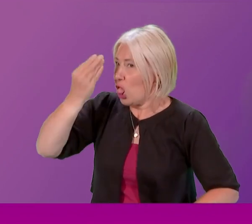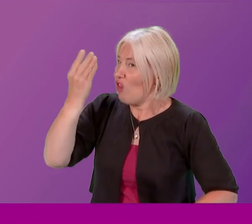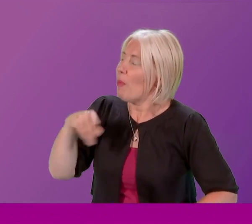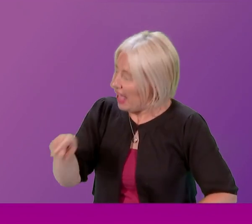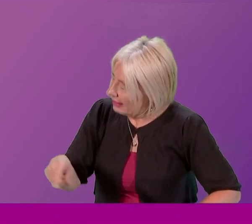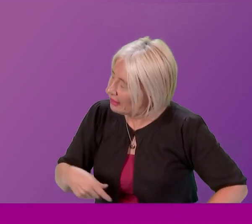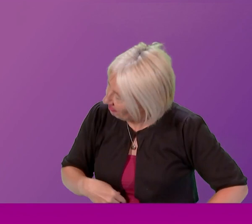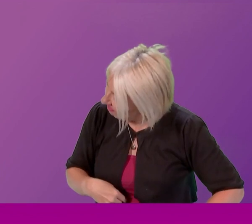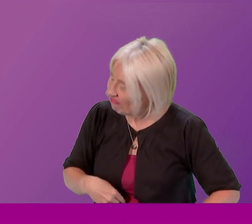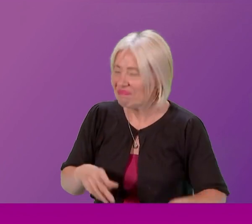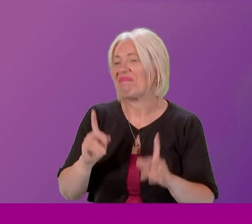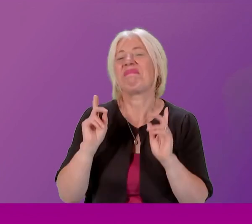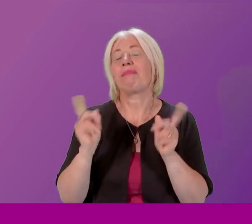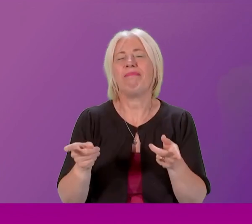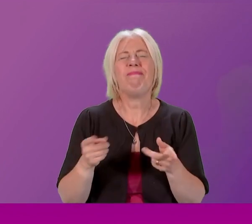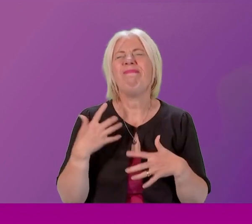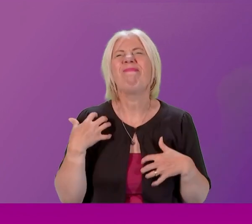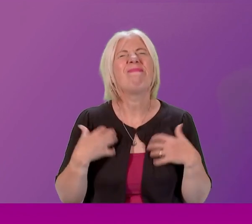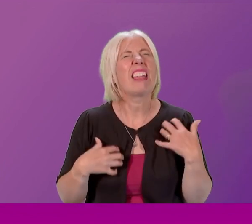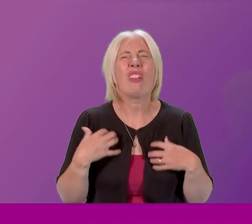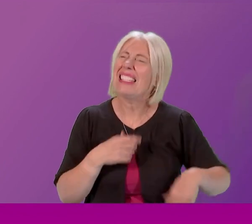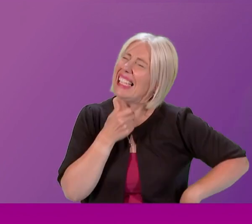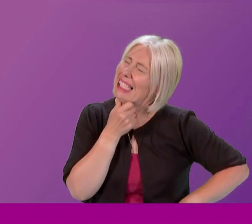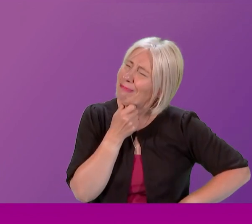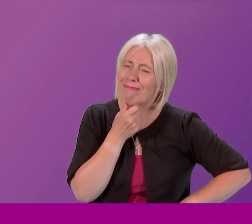it's interesting. I don't really have any